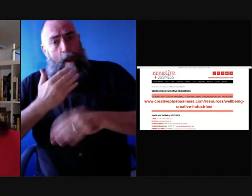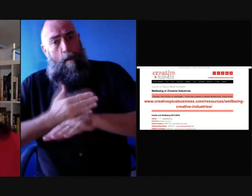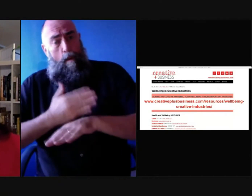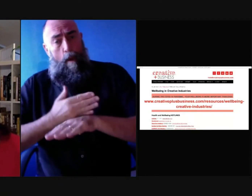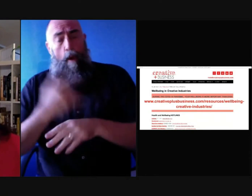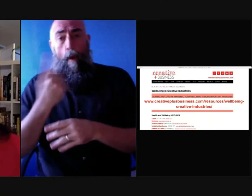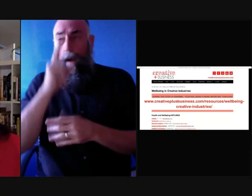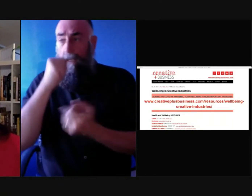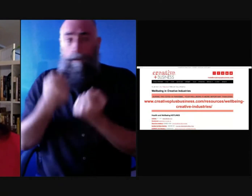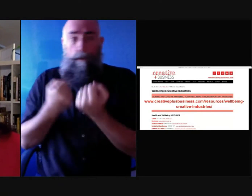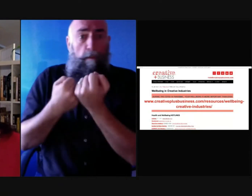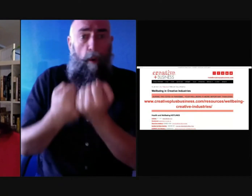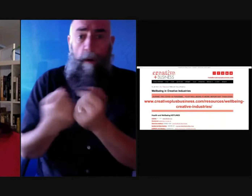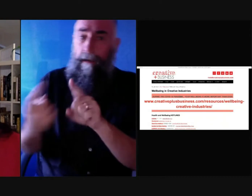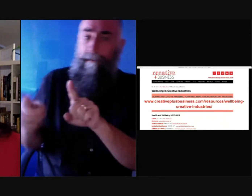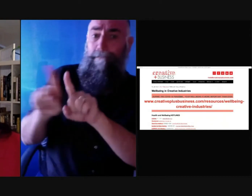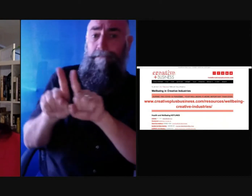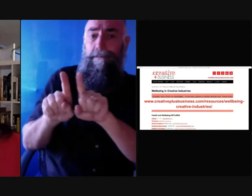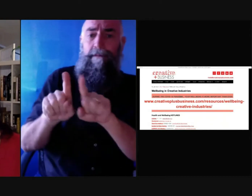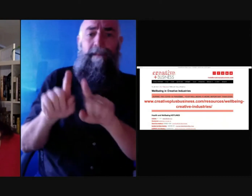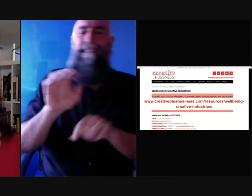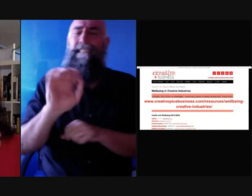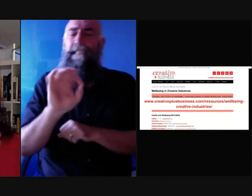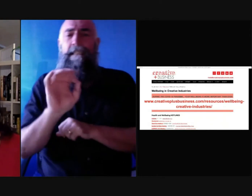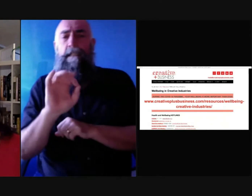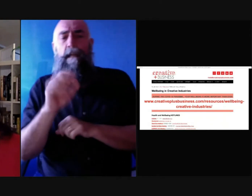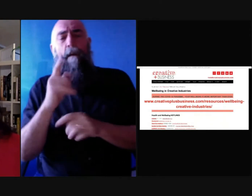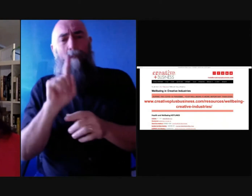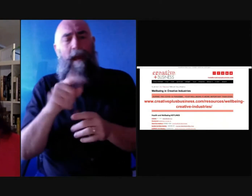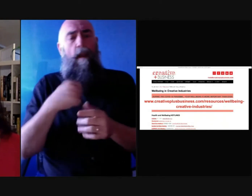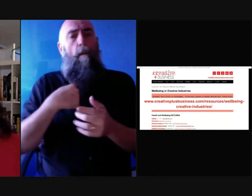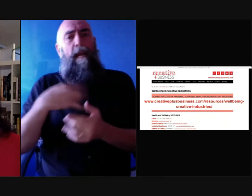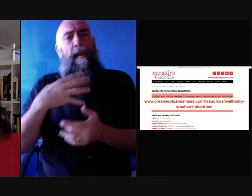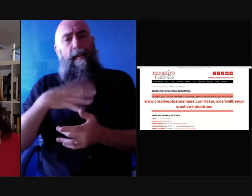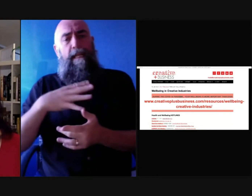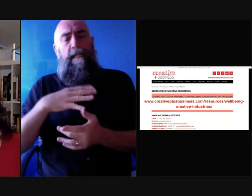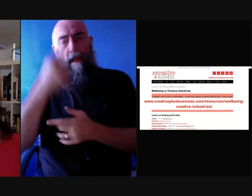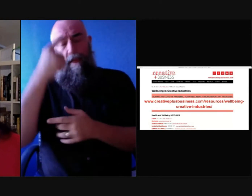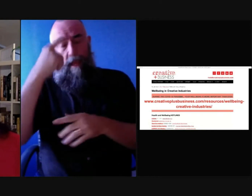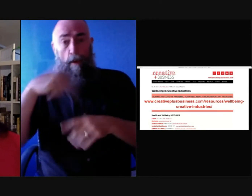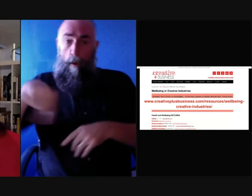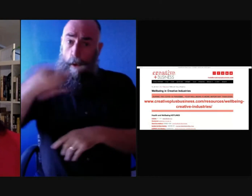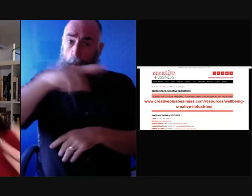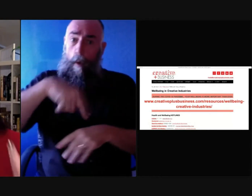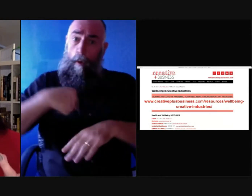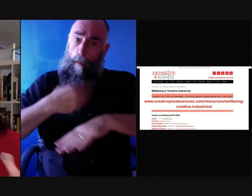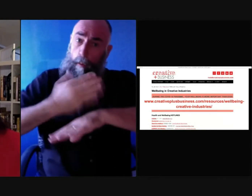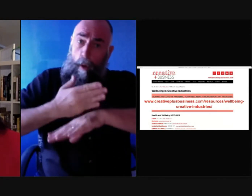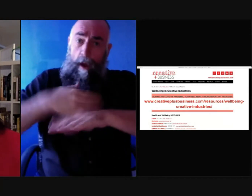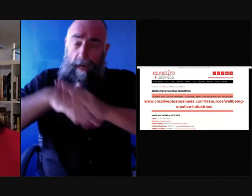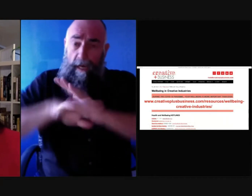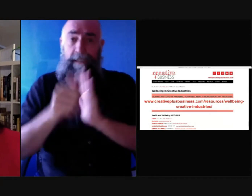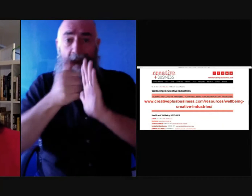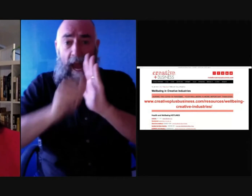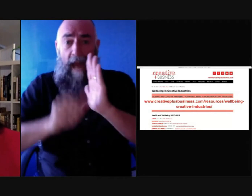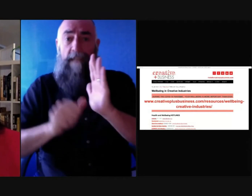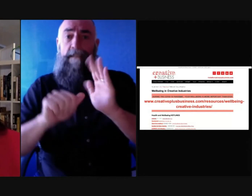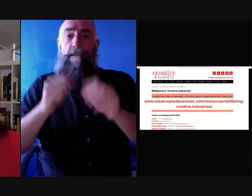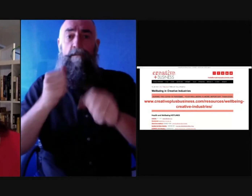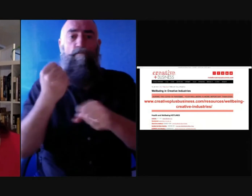mental well-being, but it's incredibly important as creative practitioners or as the leaders of